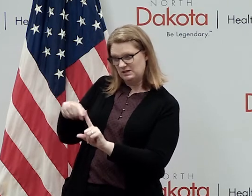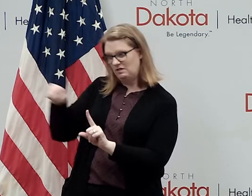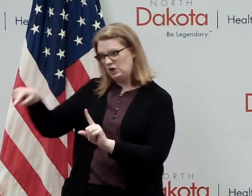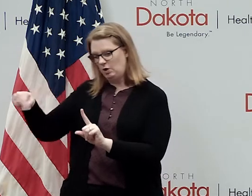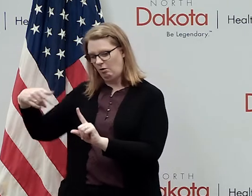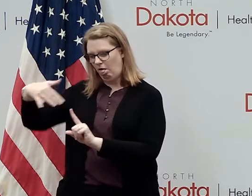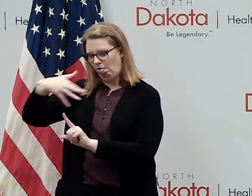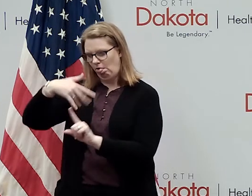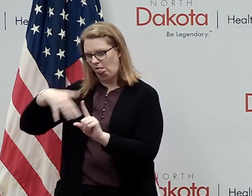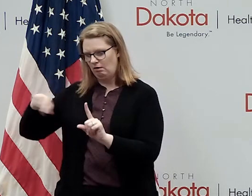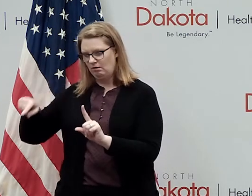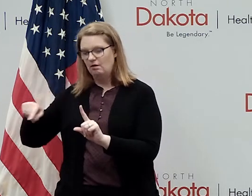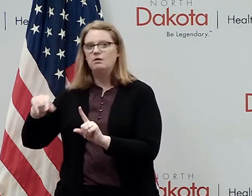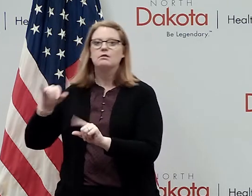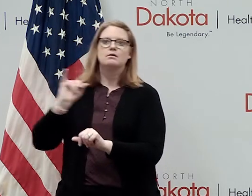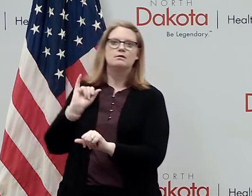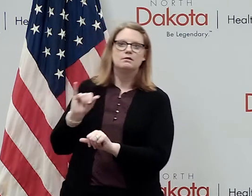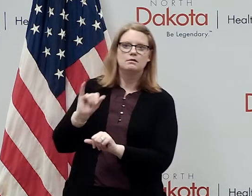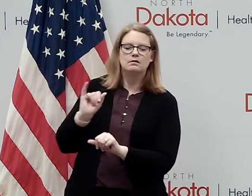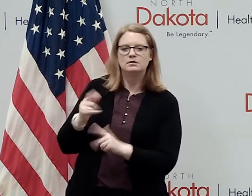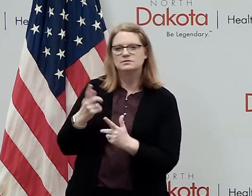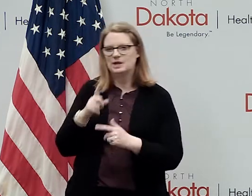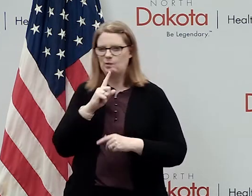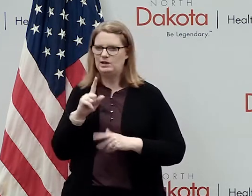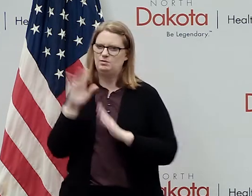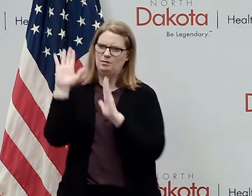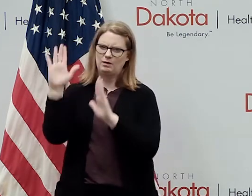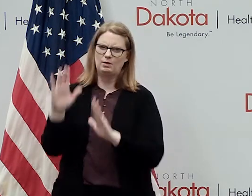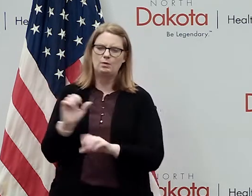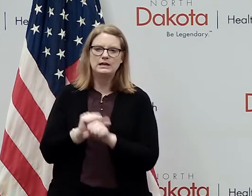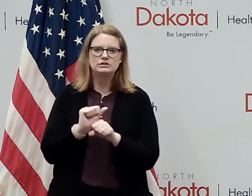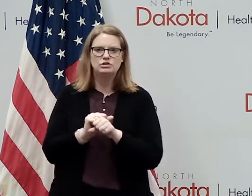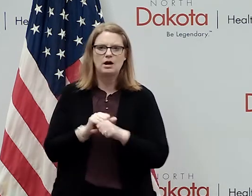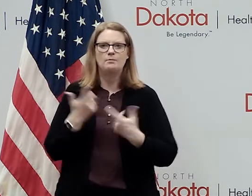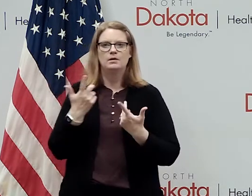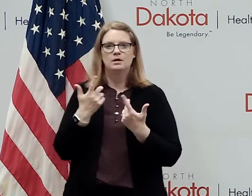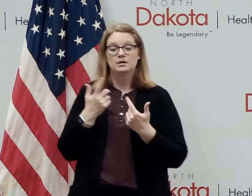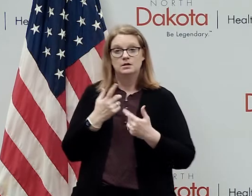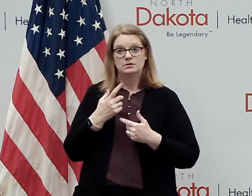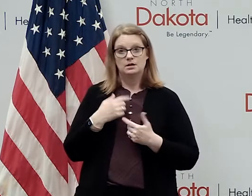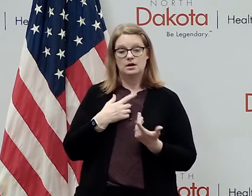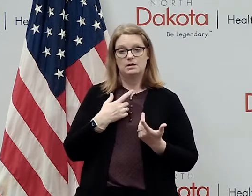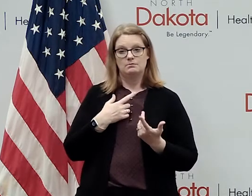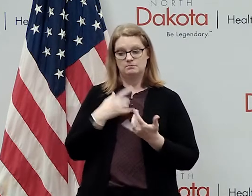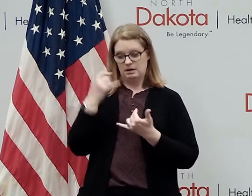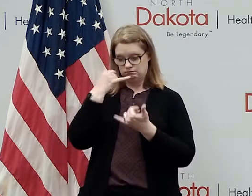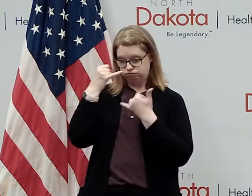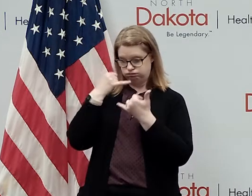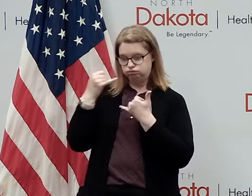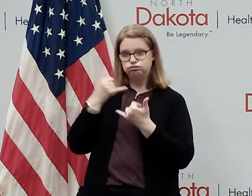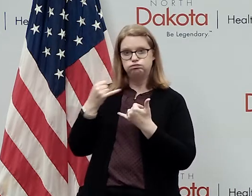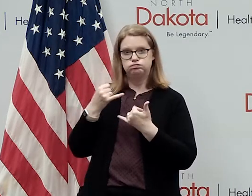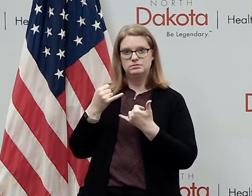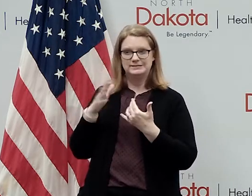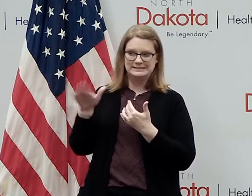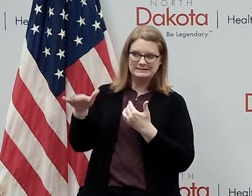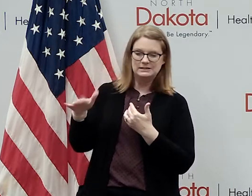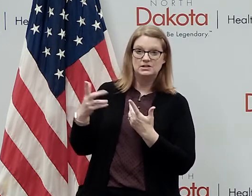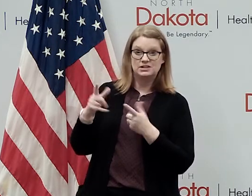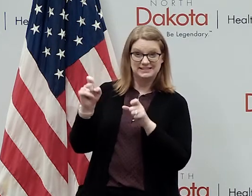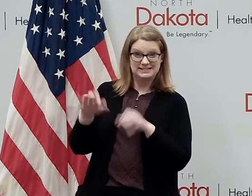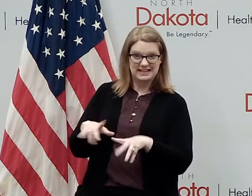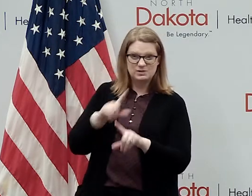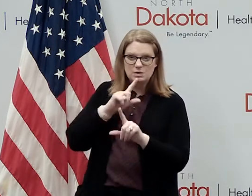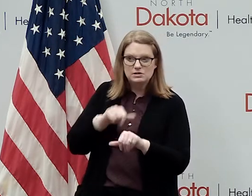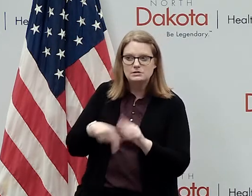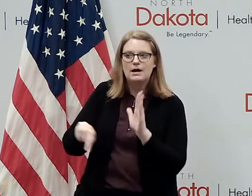positive. Also, again, they're doing a great job. They call everybody up who got a phone call and give them a personal phone call and saying, hey, your test